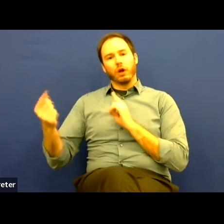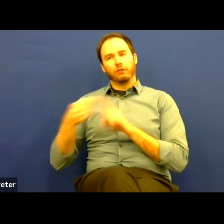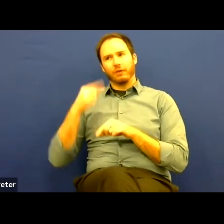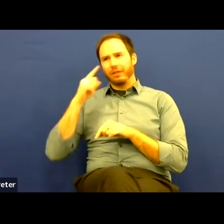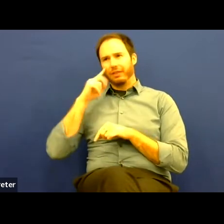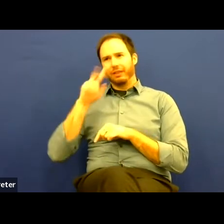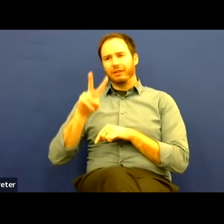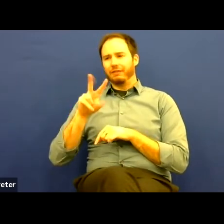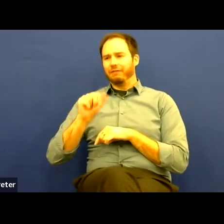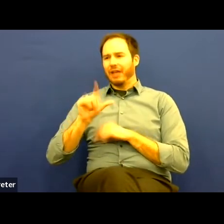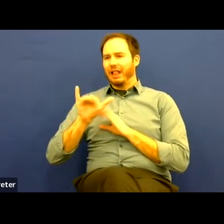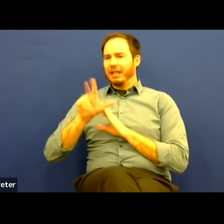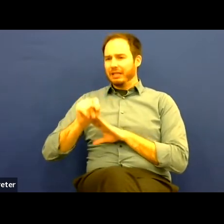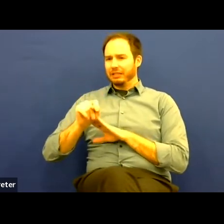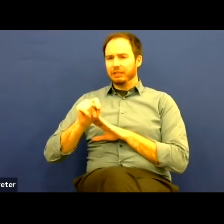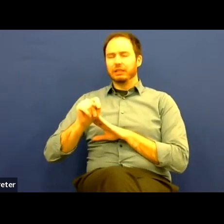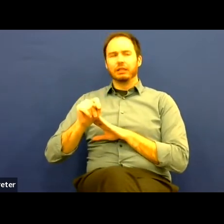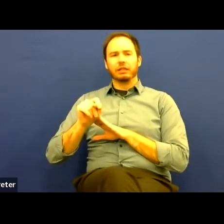it's Valiant.